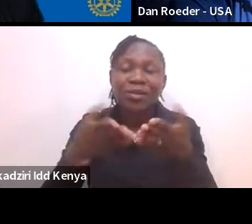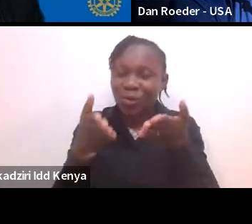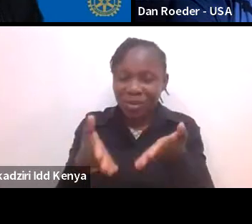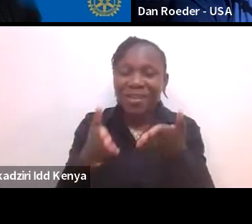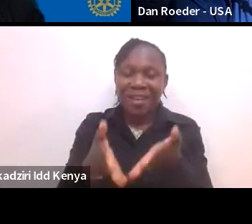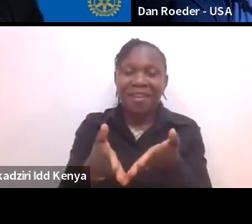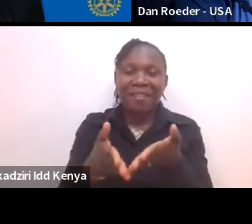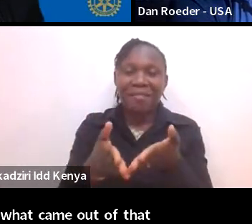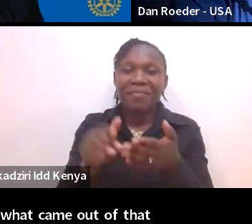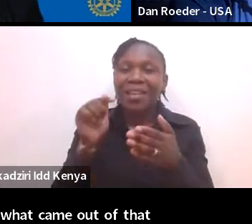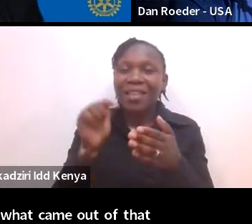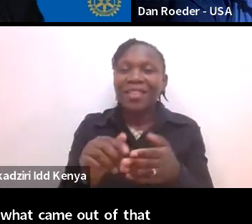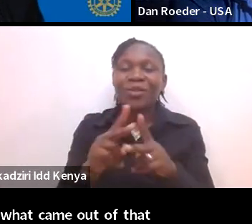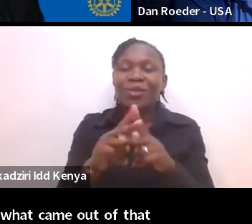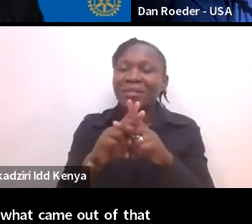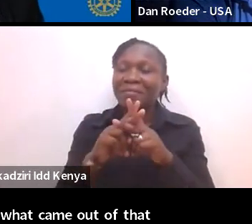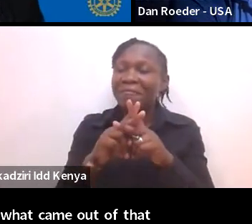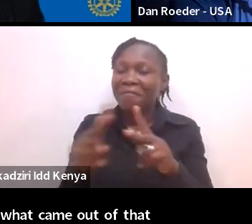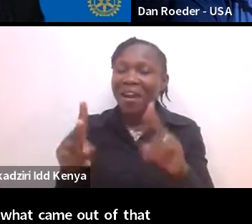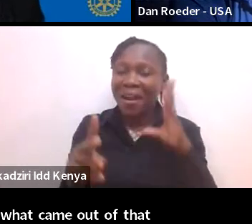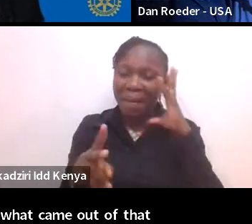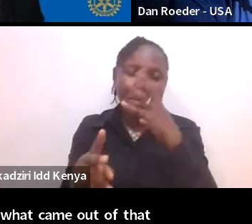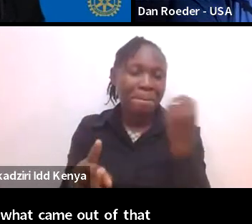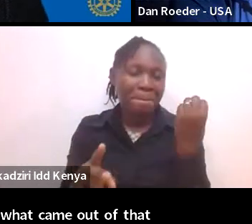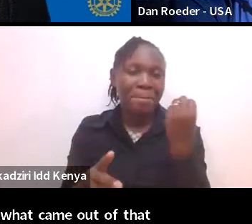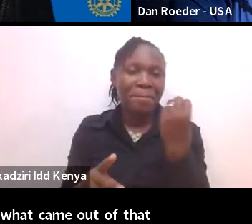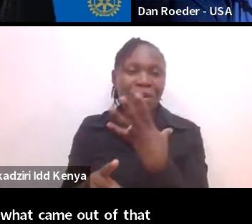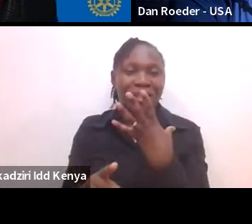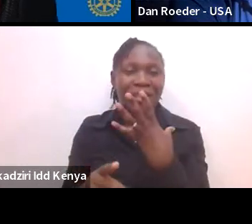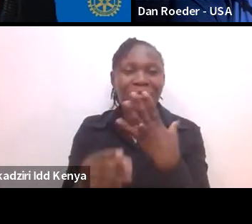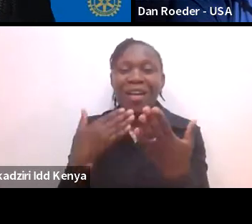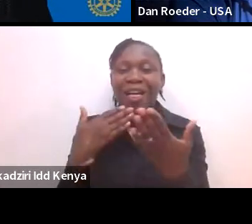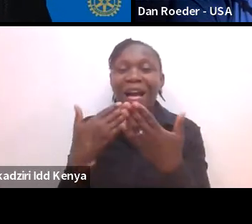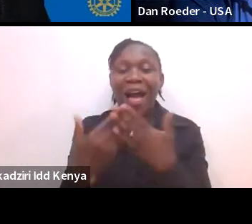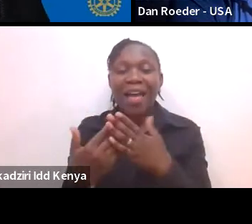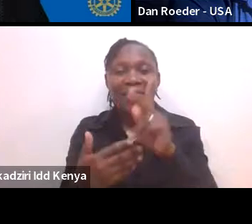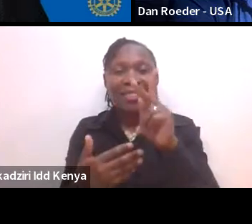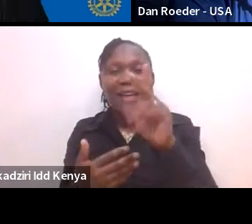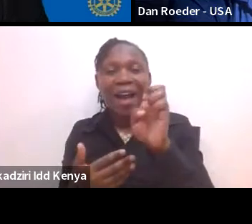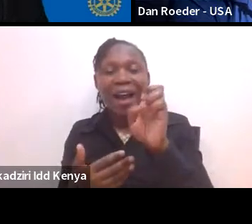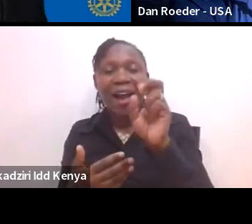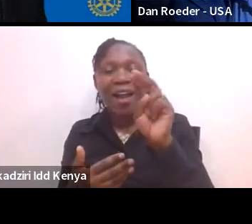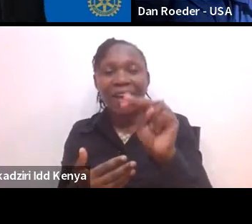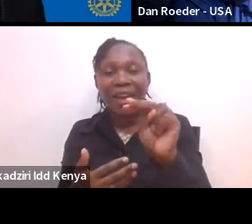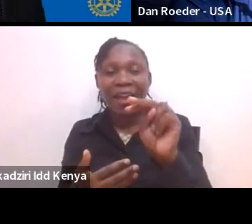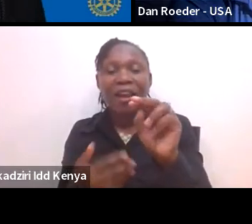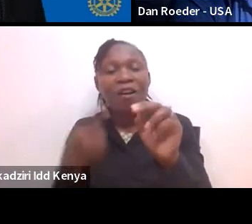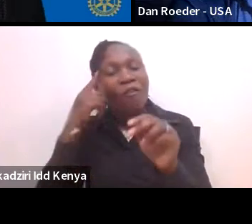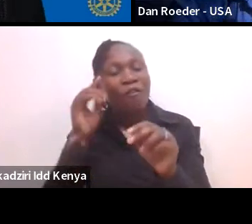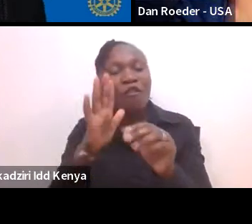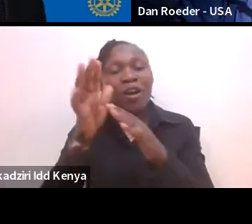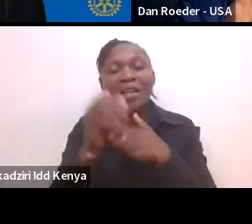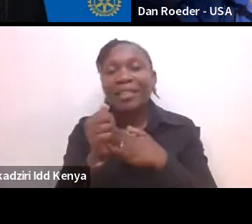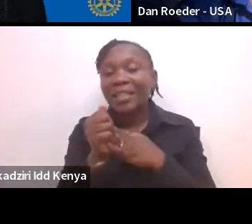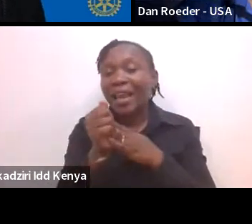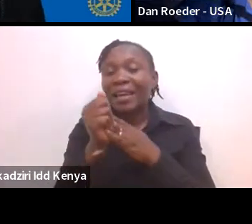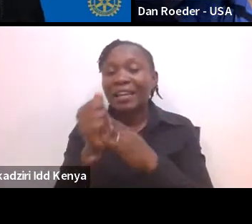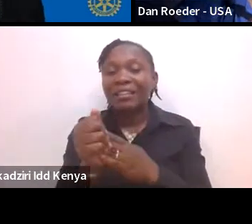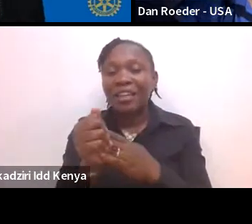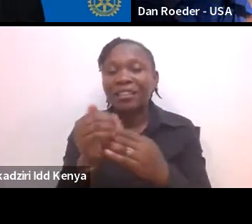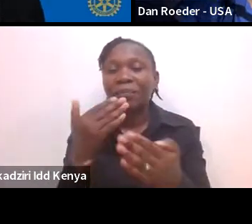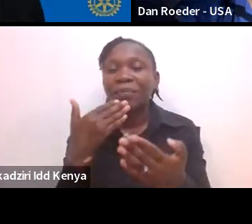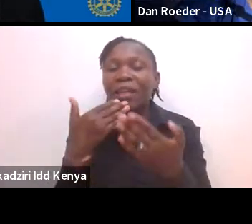was absolutely beautiful. I want to thank Ken Mason for his leadership. I want to thank the